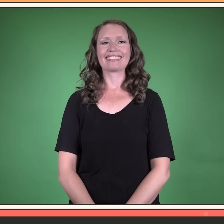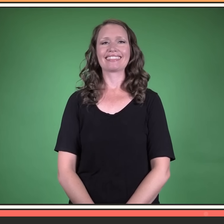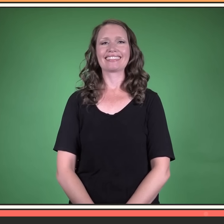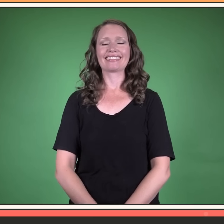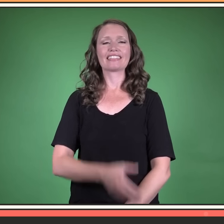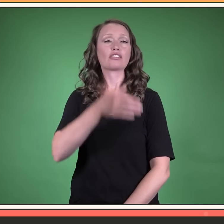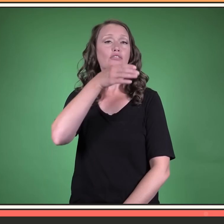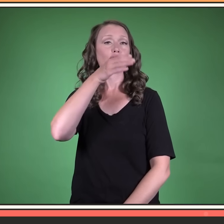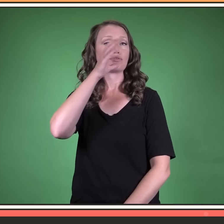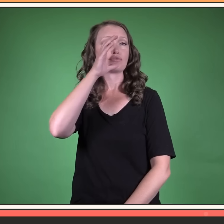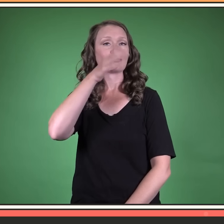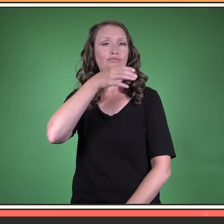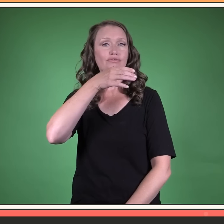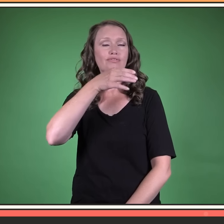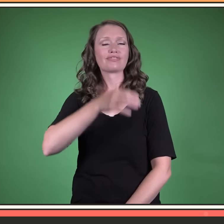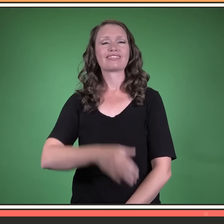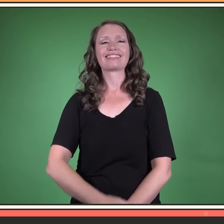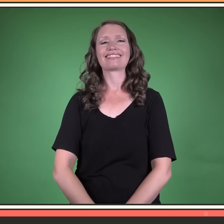Drink.